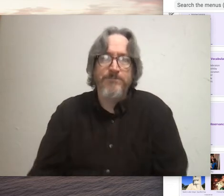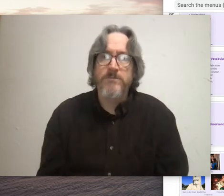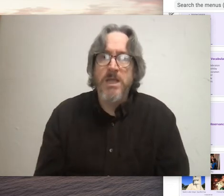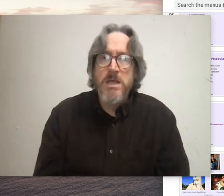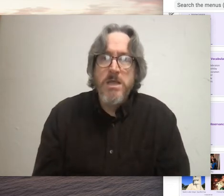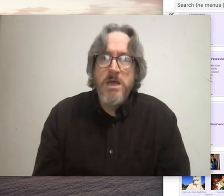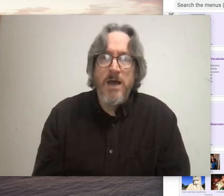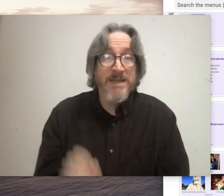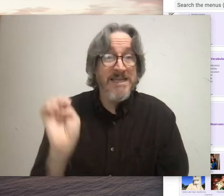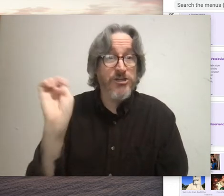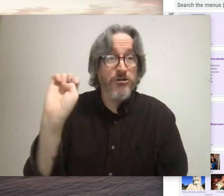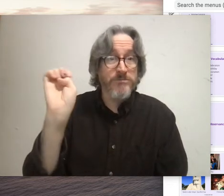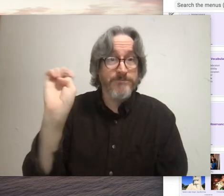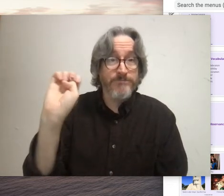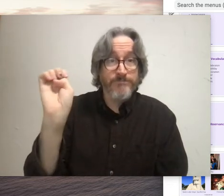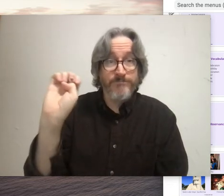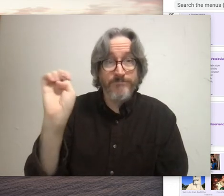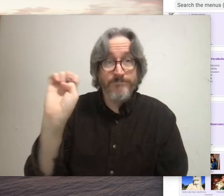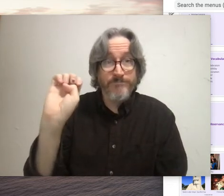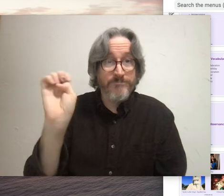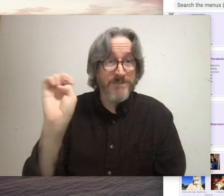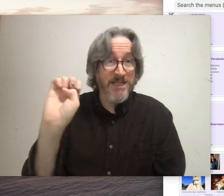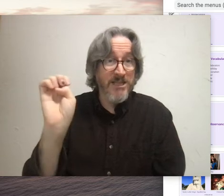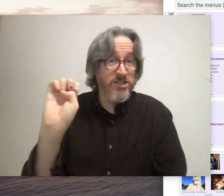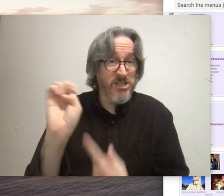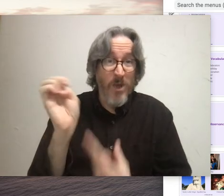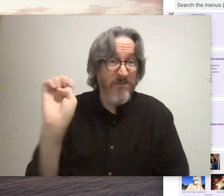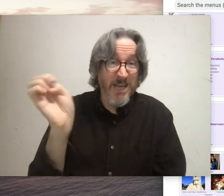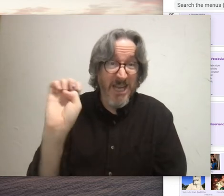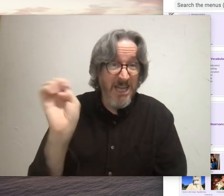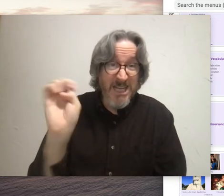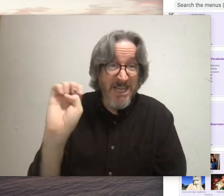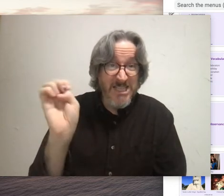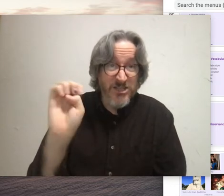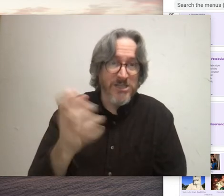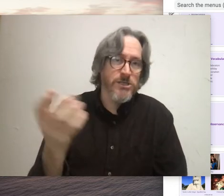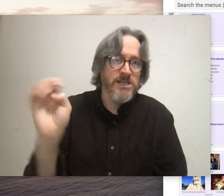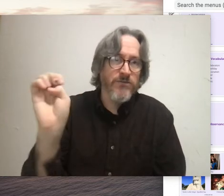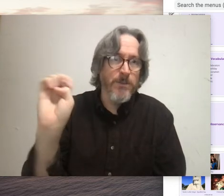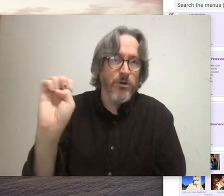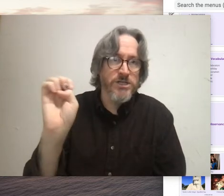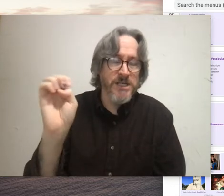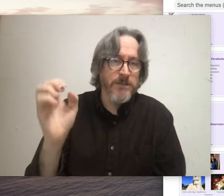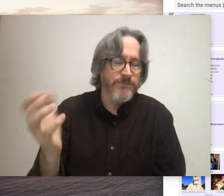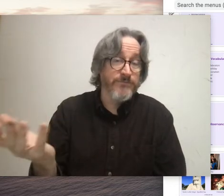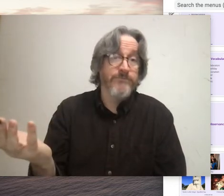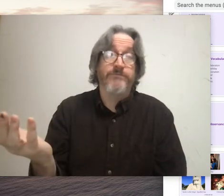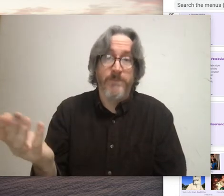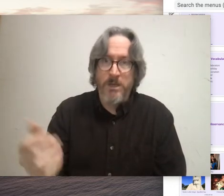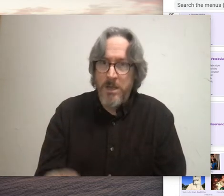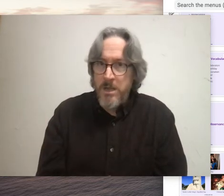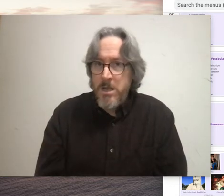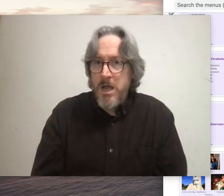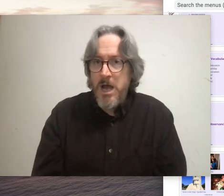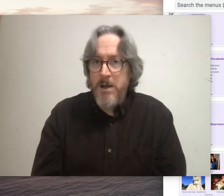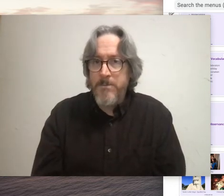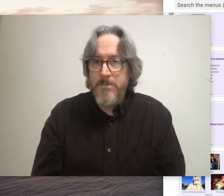Day. Easter. Just wave an E. Easter. It's also a sign for emergency.